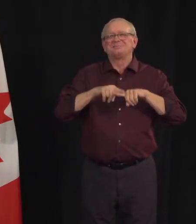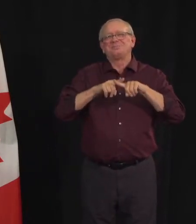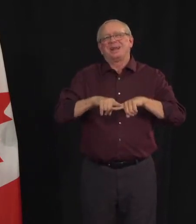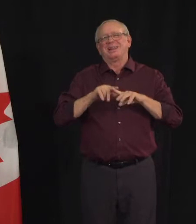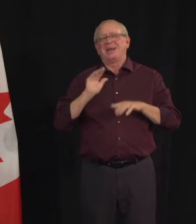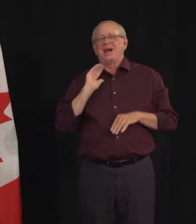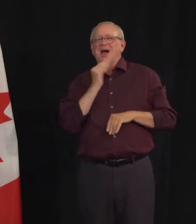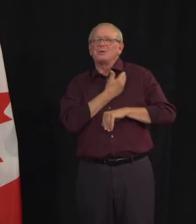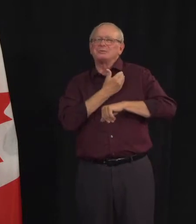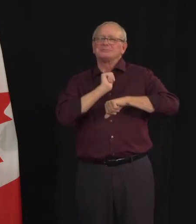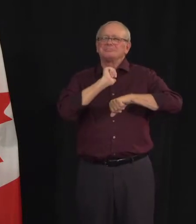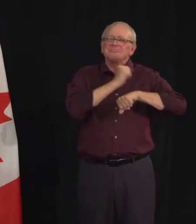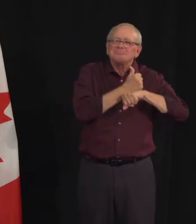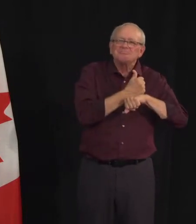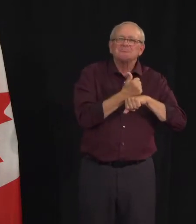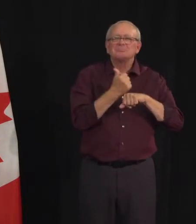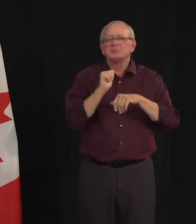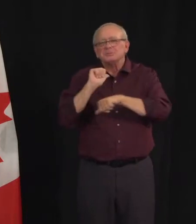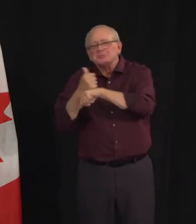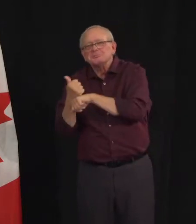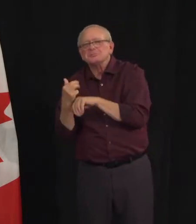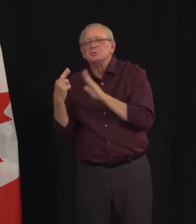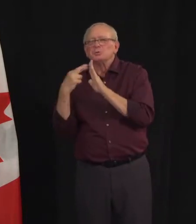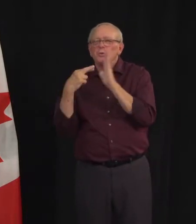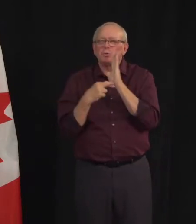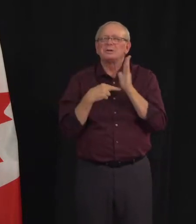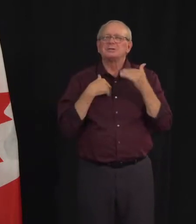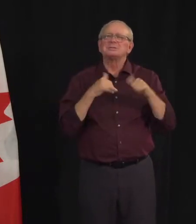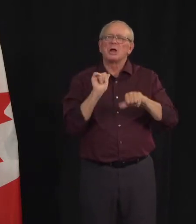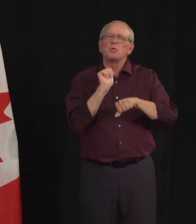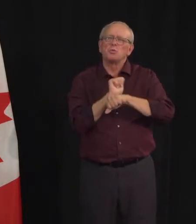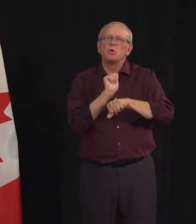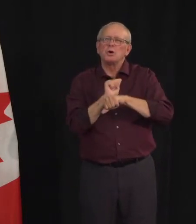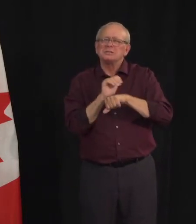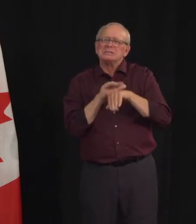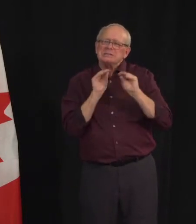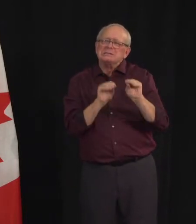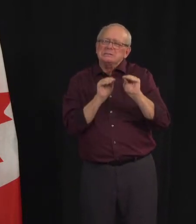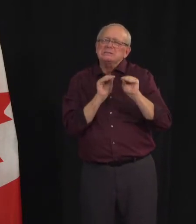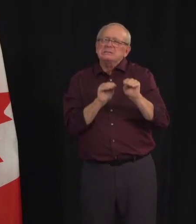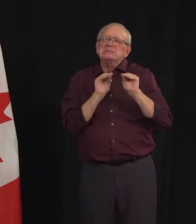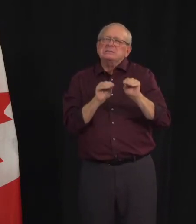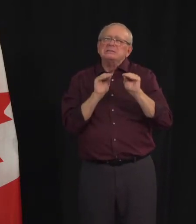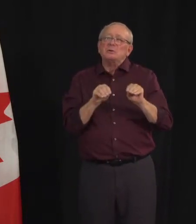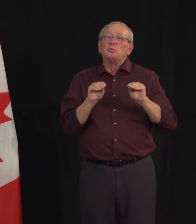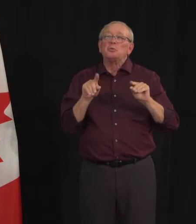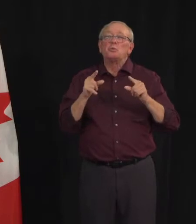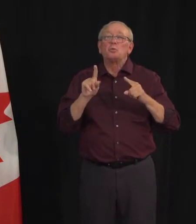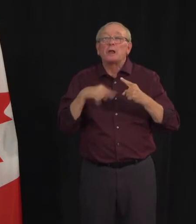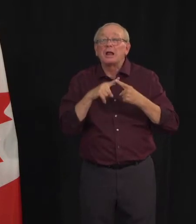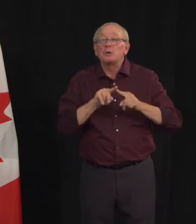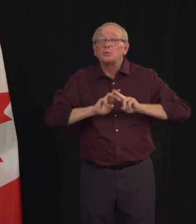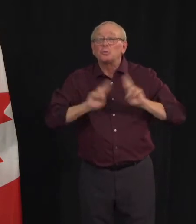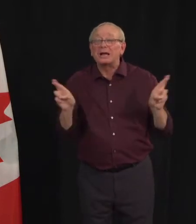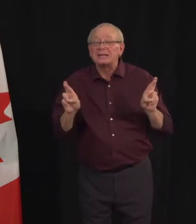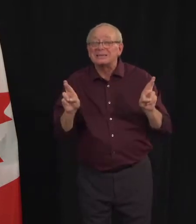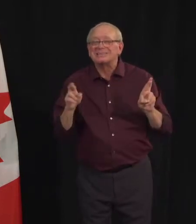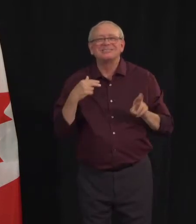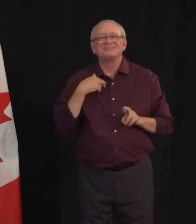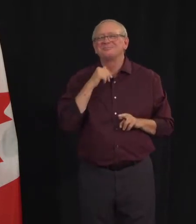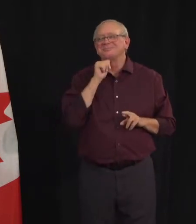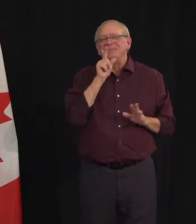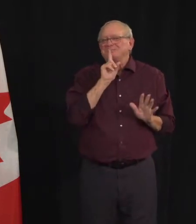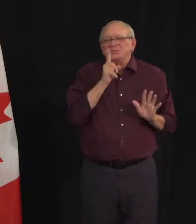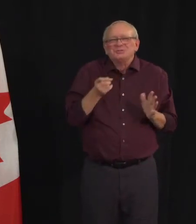discussions about how to fine-tune it. So I don't unfortunately have a specific time at which point it will be